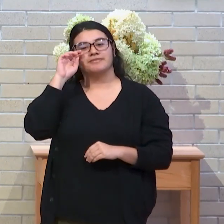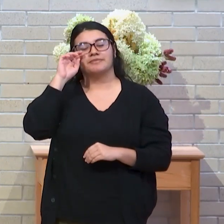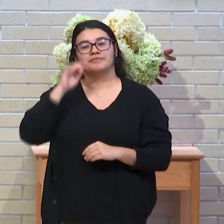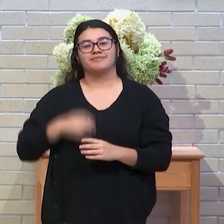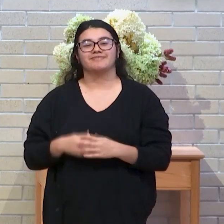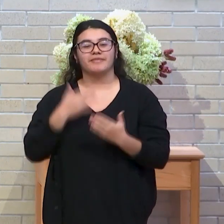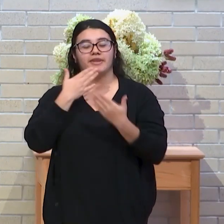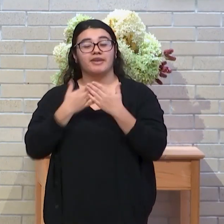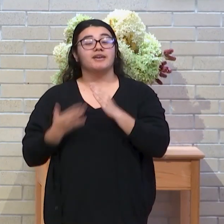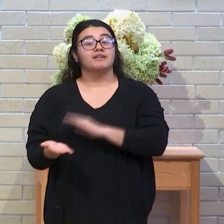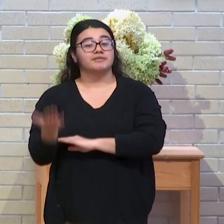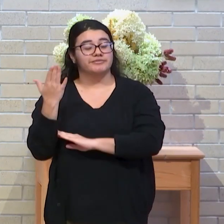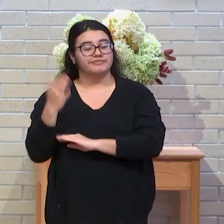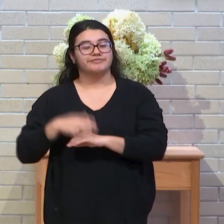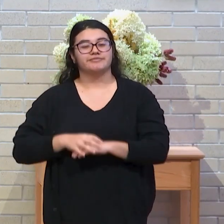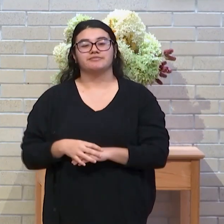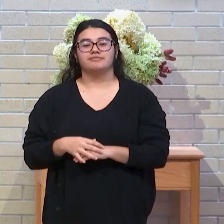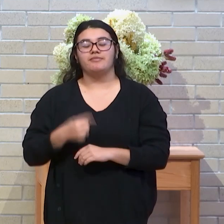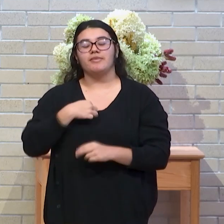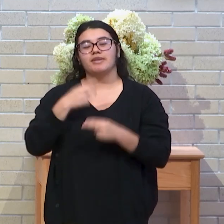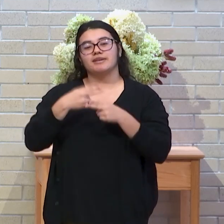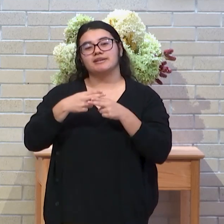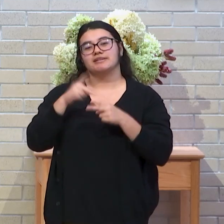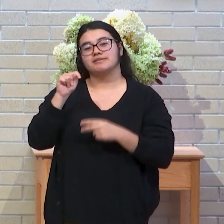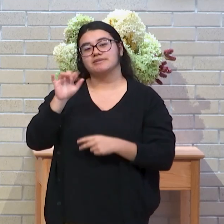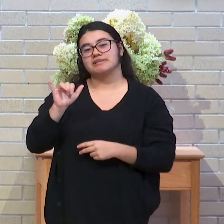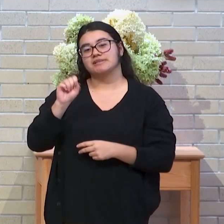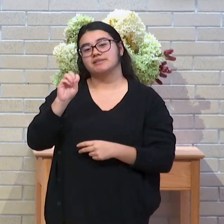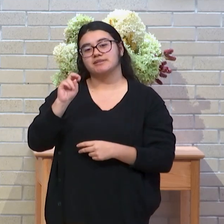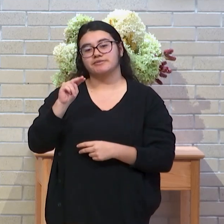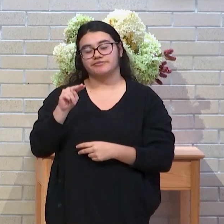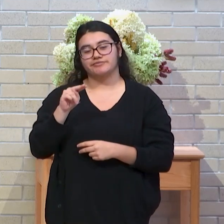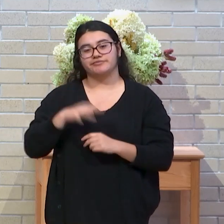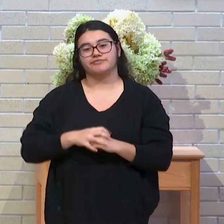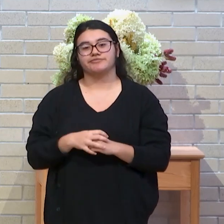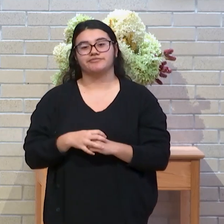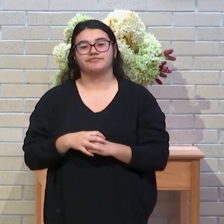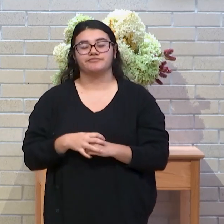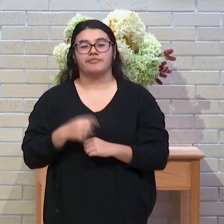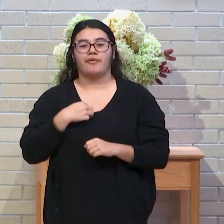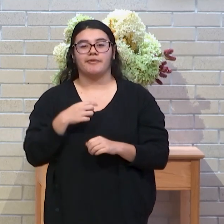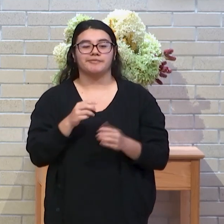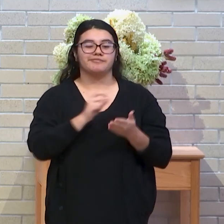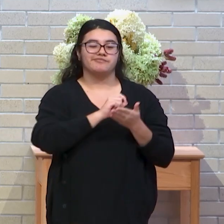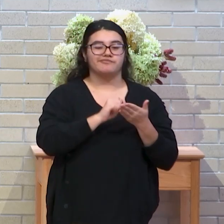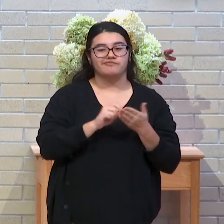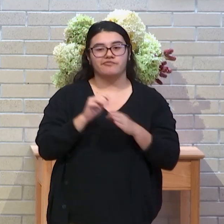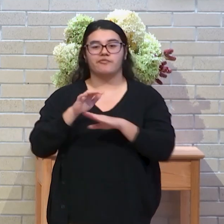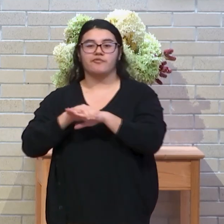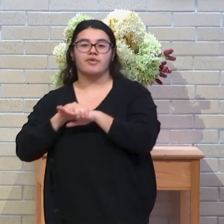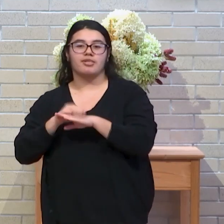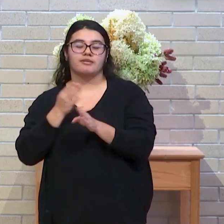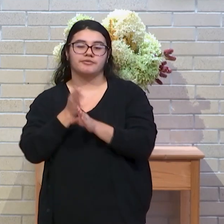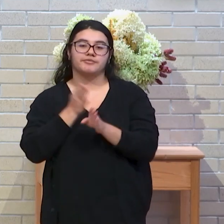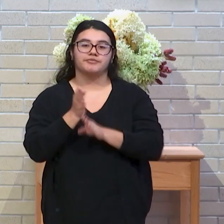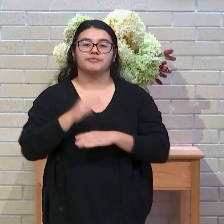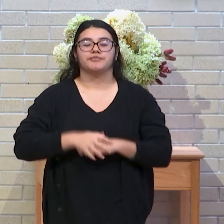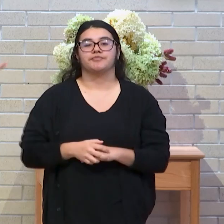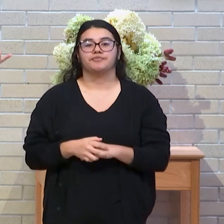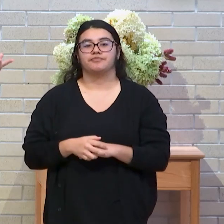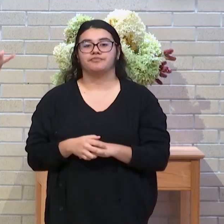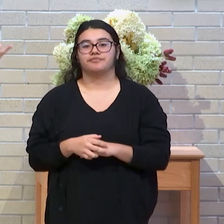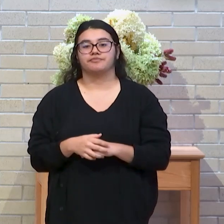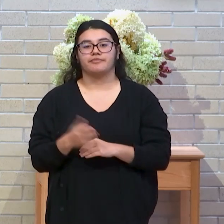Good morning. My name is Tyson Miller. I'm a third-year journalism and English major from Syracuse, Indiana. And I went to Tanzania last spring